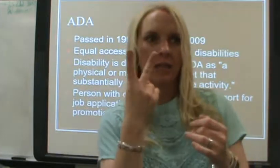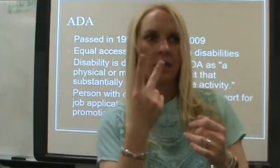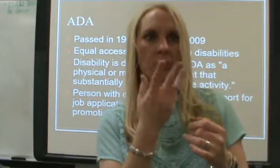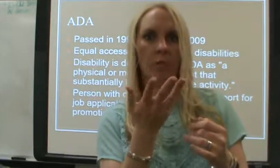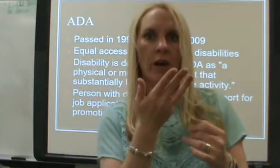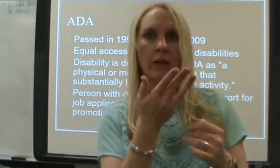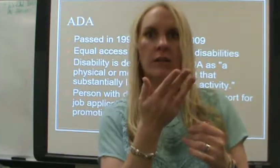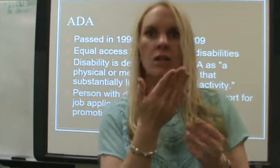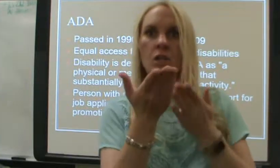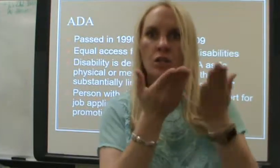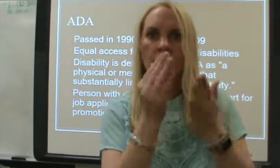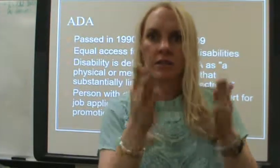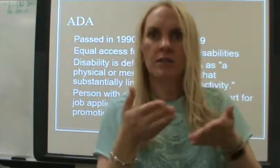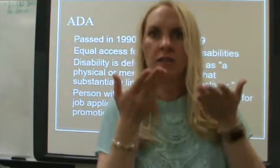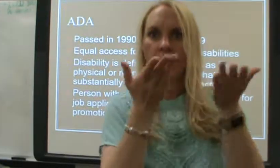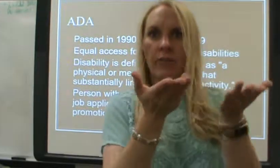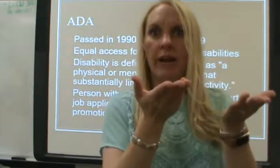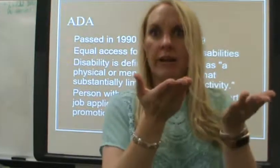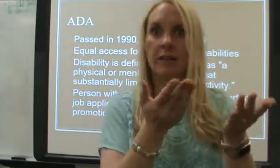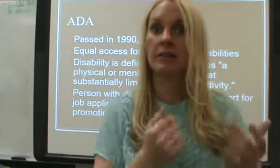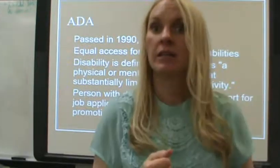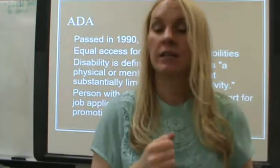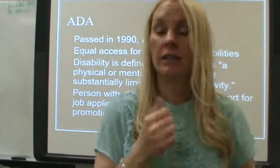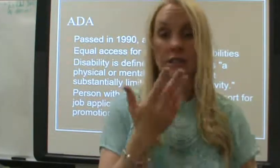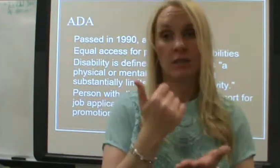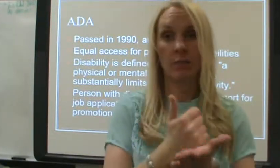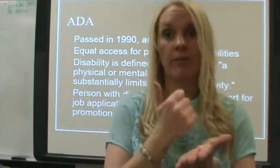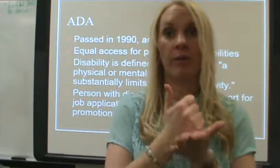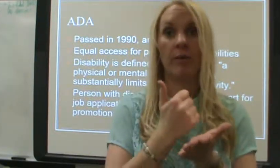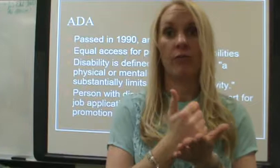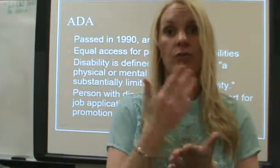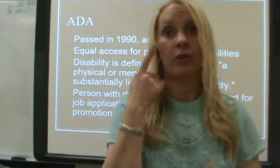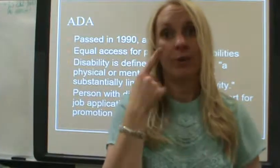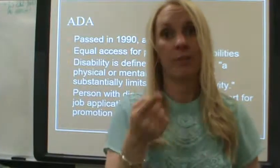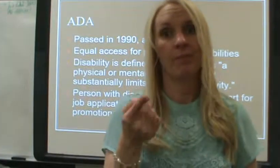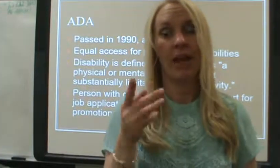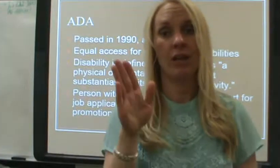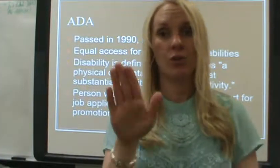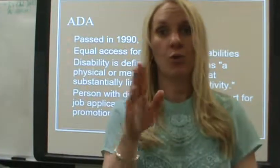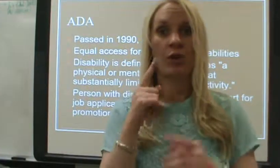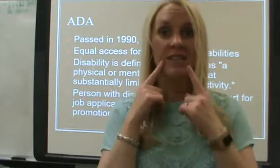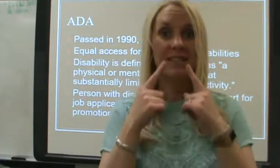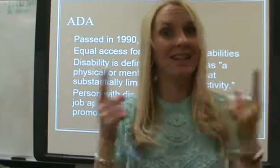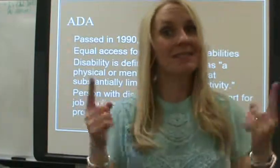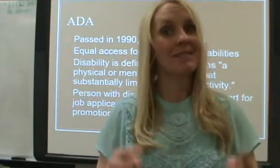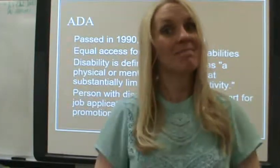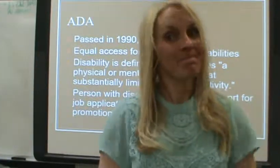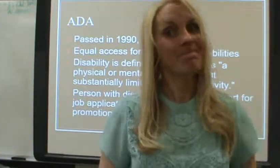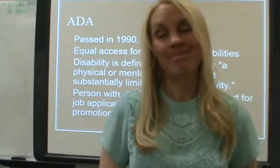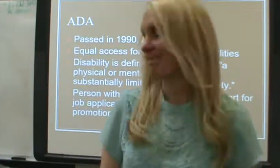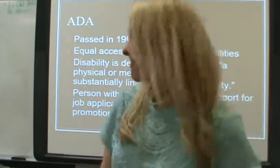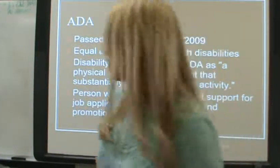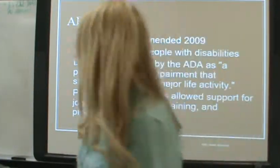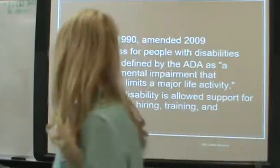see what services they provide, because it could be very helpful for you and your success.